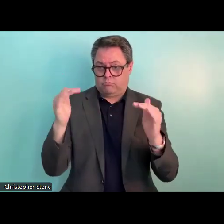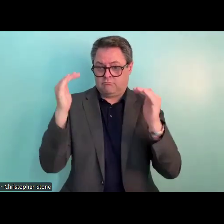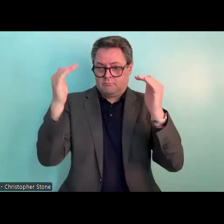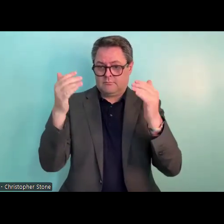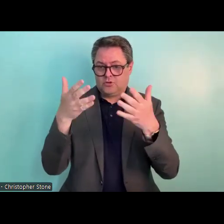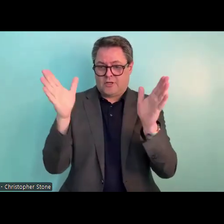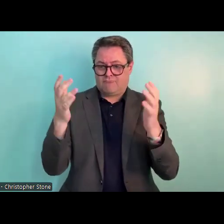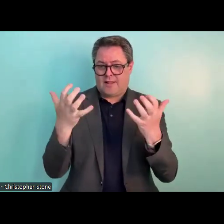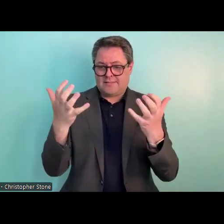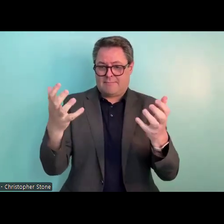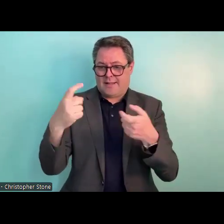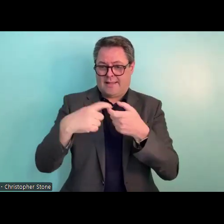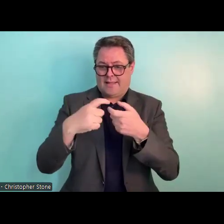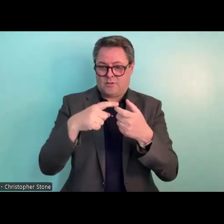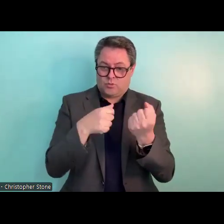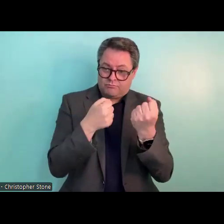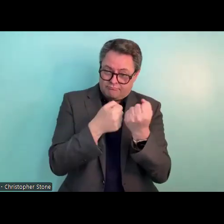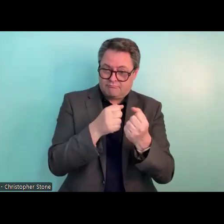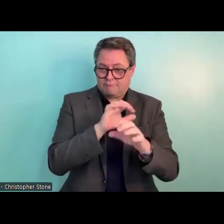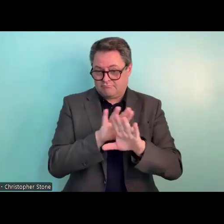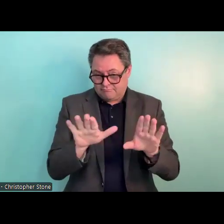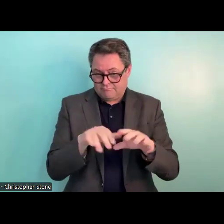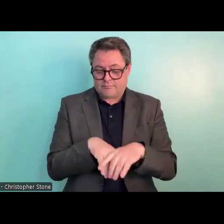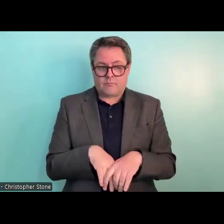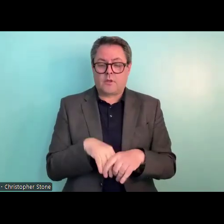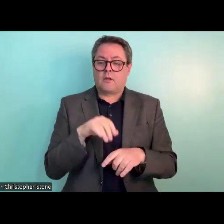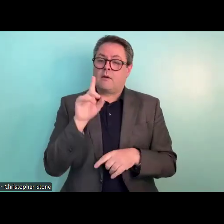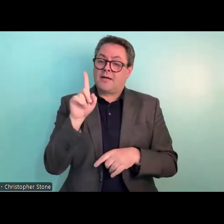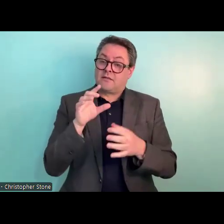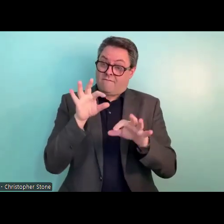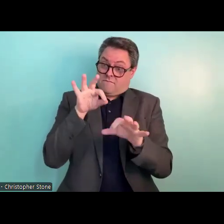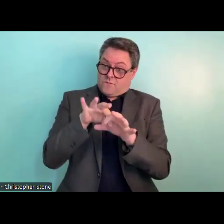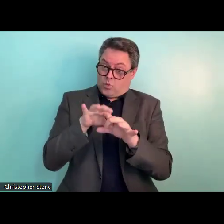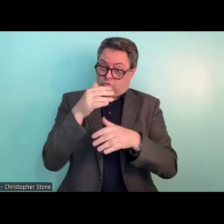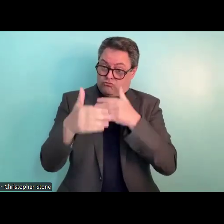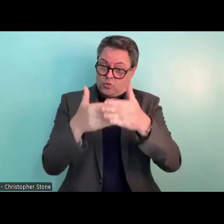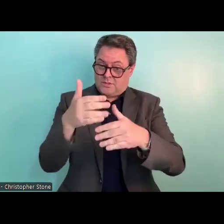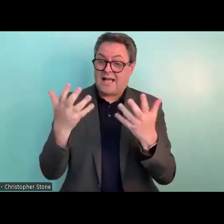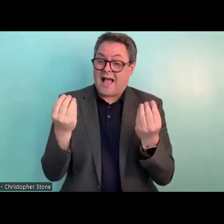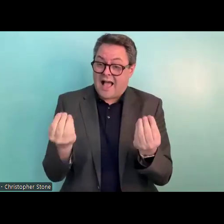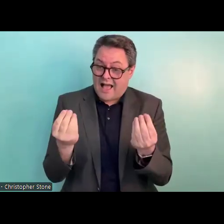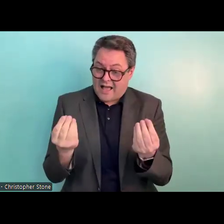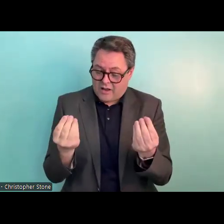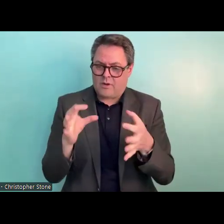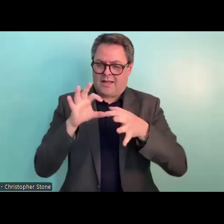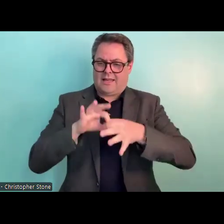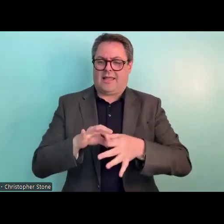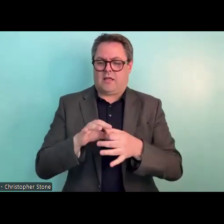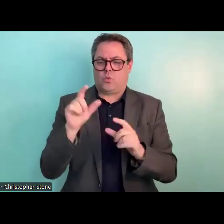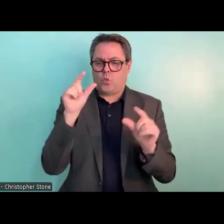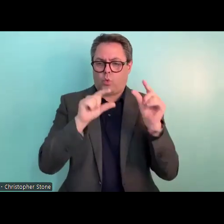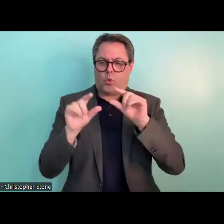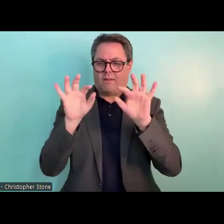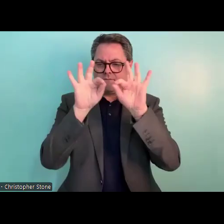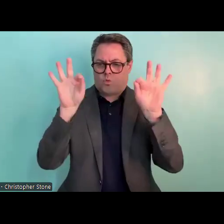in terms of the way that we would expect a national member to work. So now we would ask members with voting rights to be able